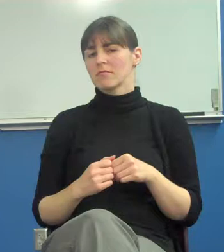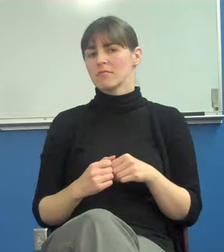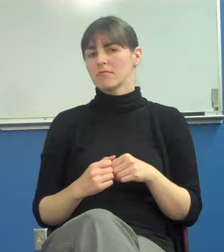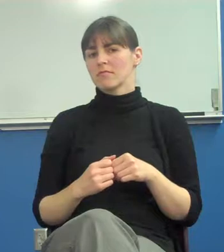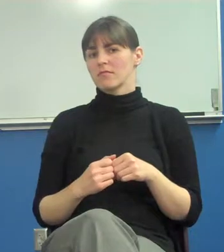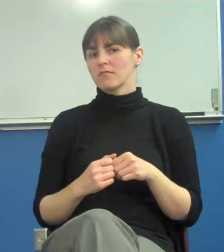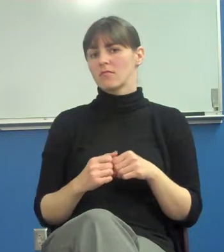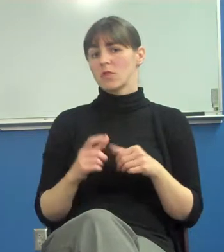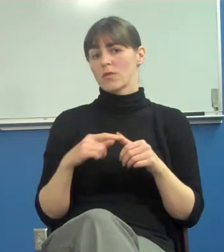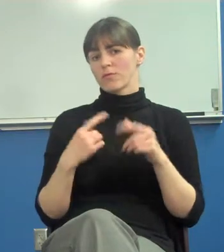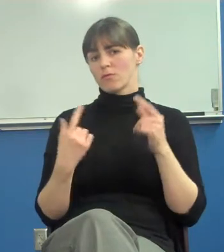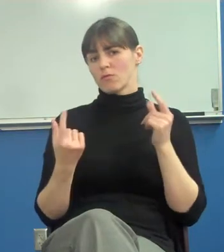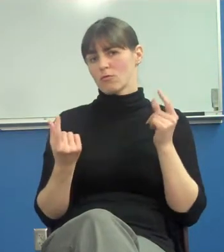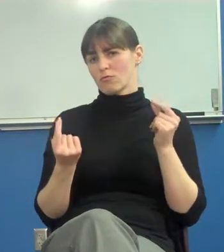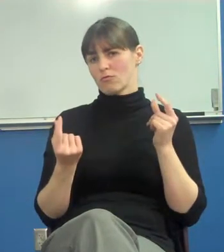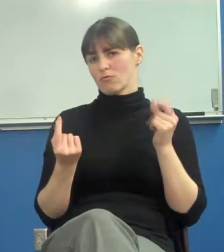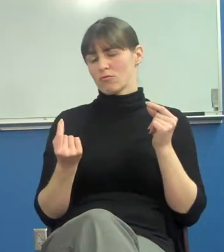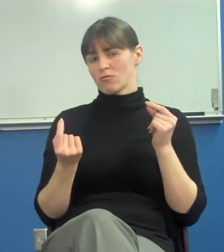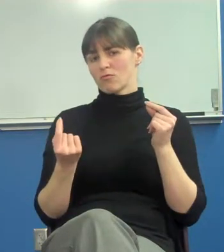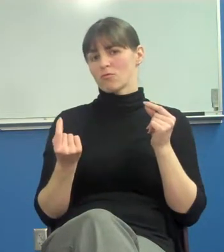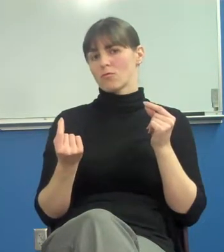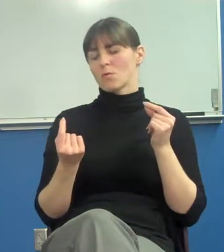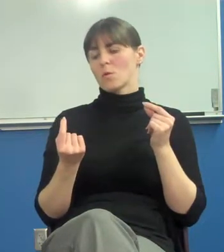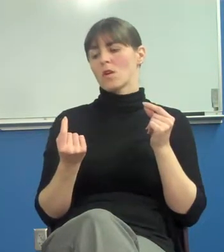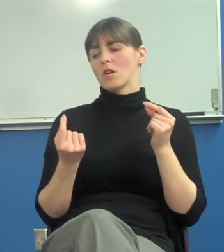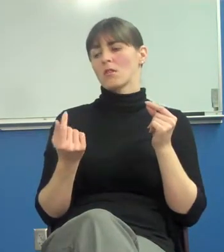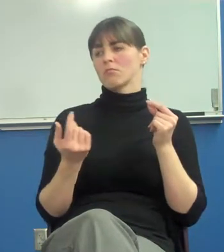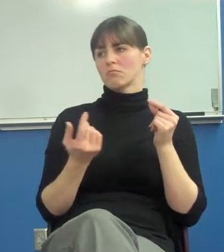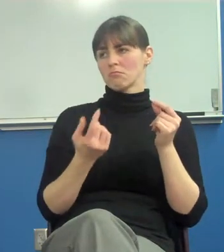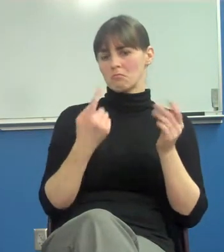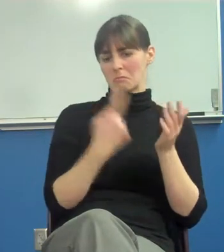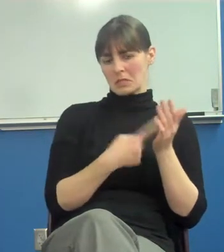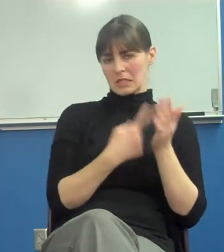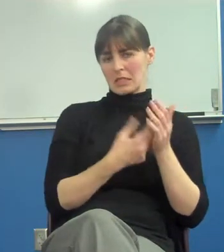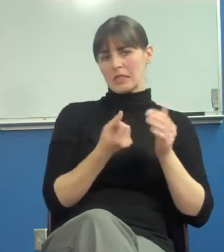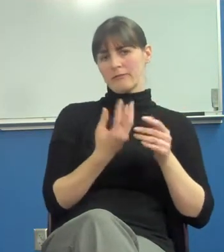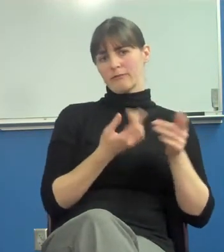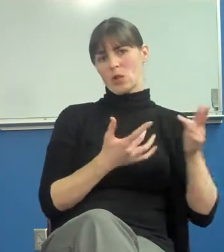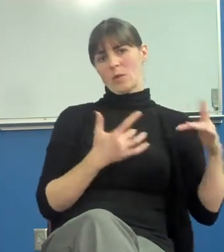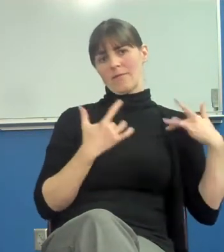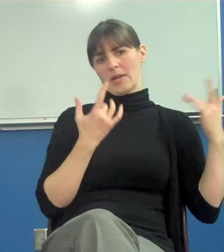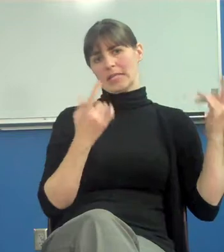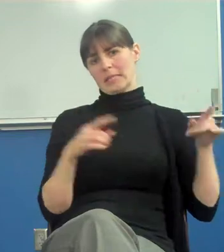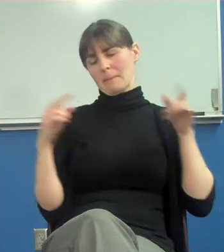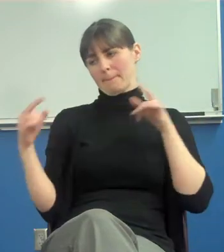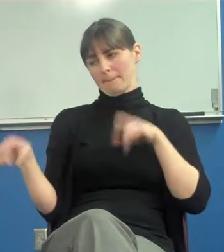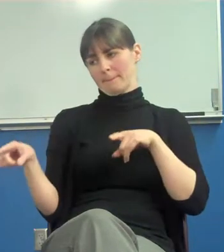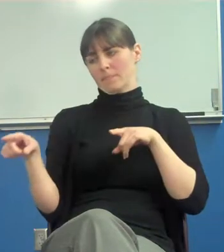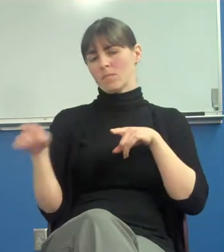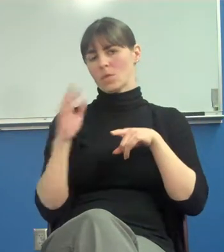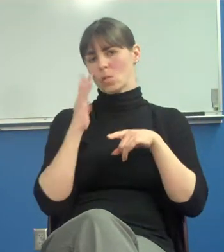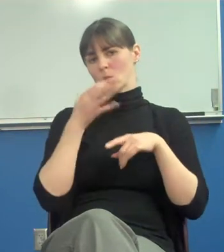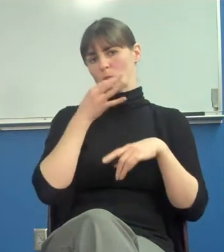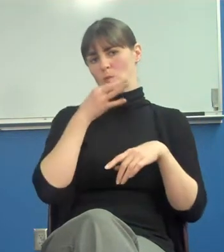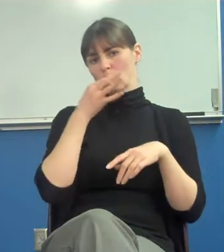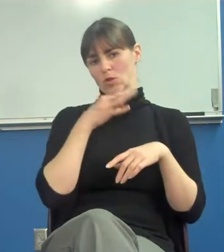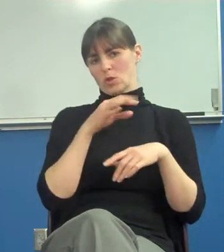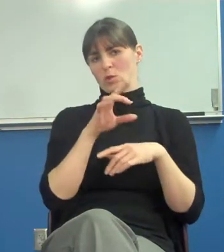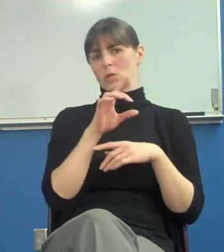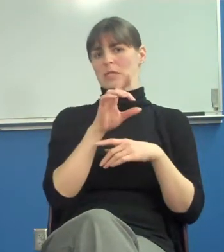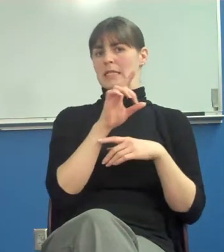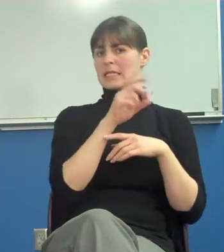First thing, I want to kind of go over a couple of the events that are coming up, both for DHSC